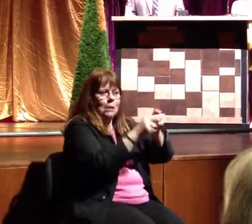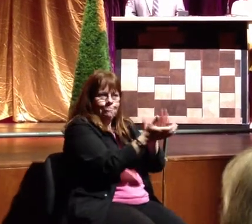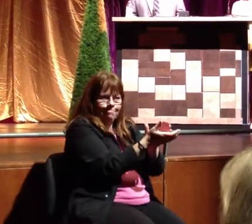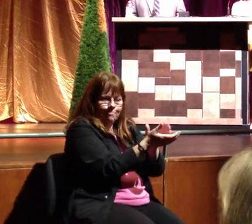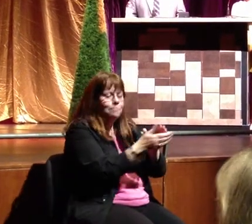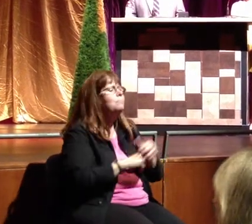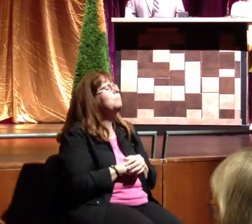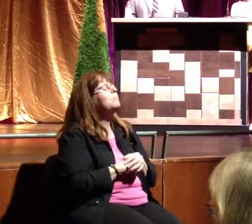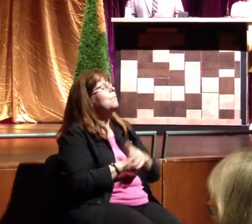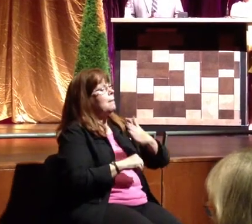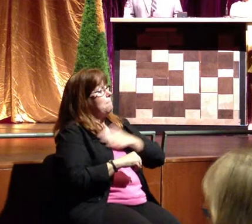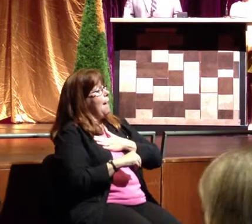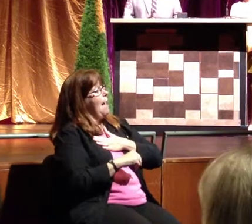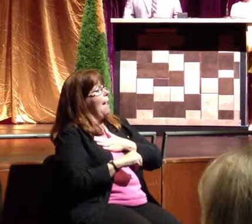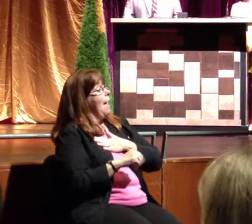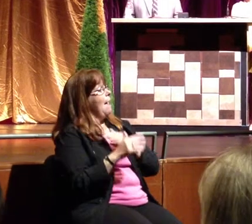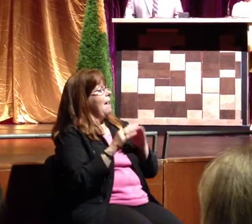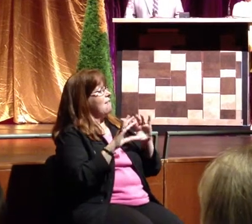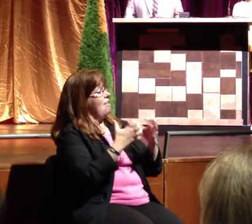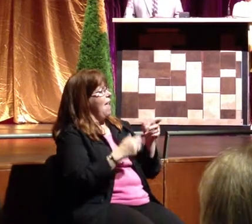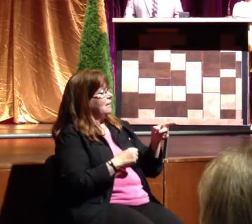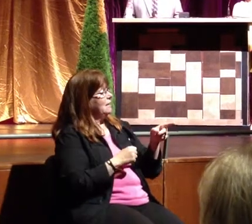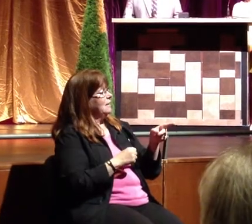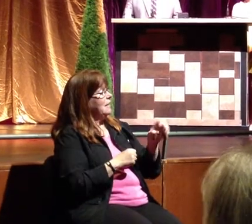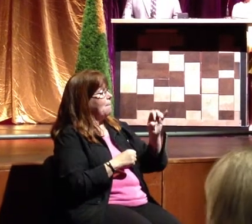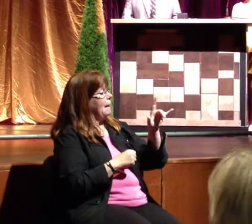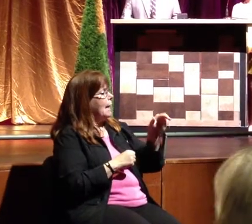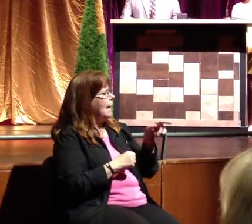the classroom, Emily impressed all of us with her